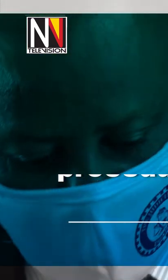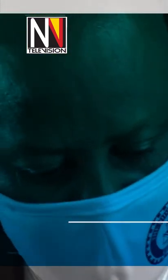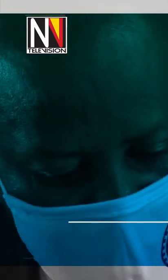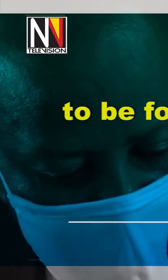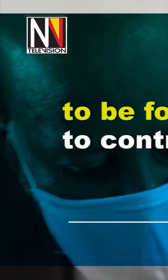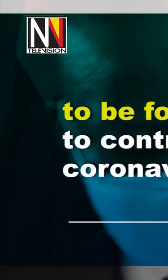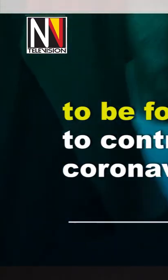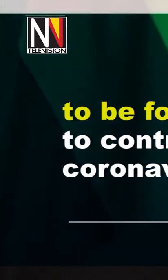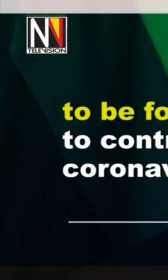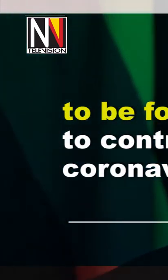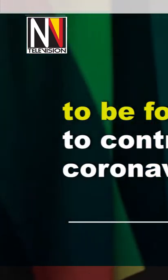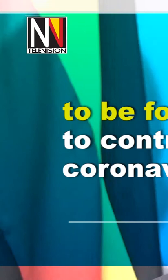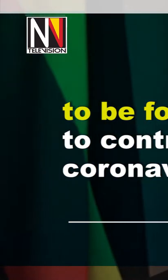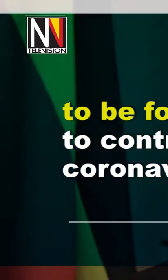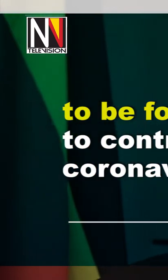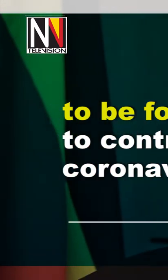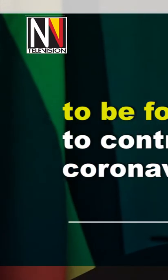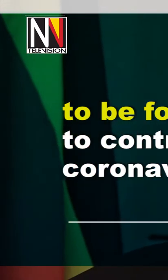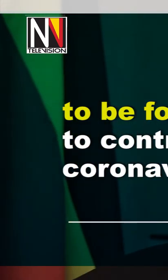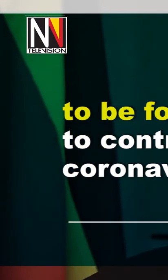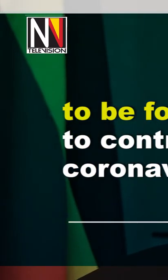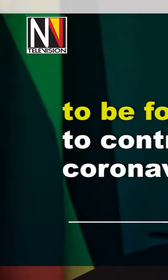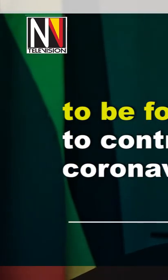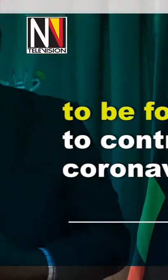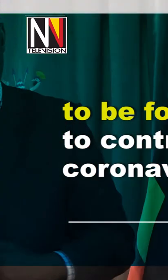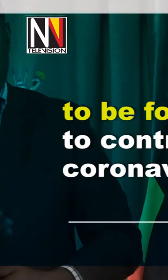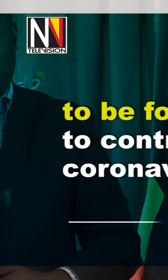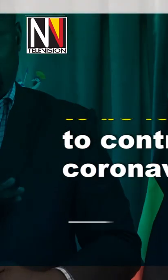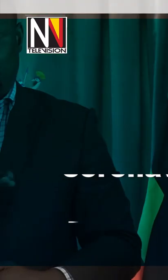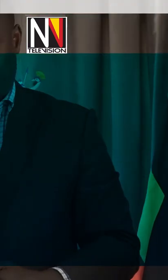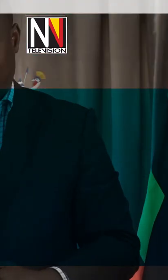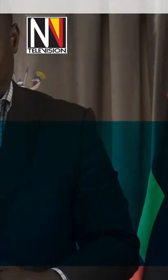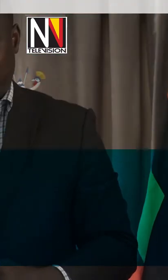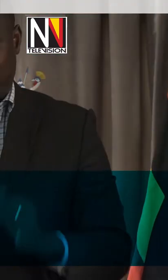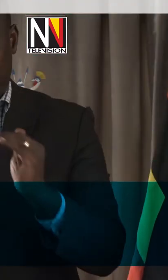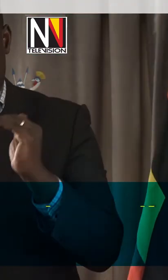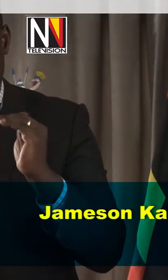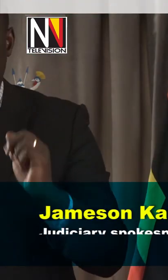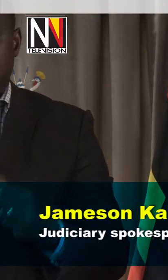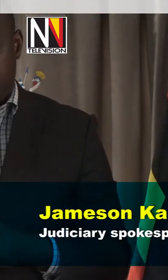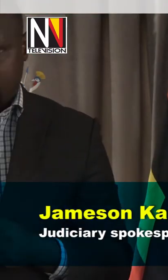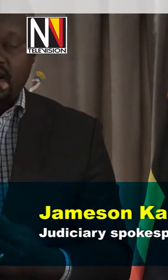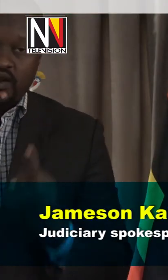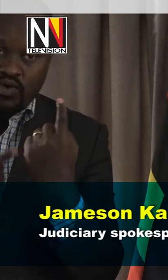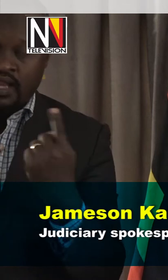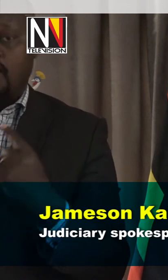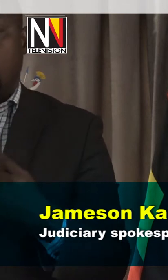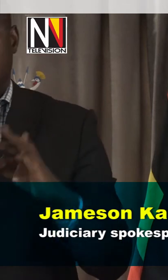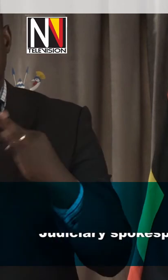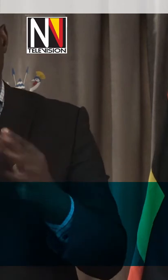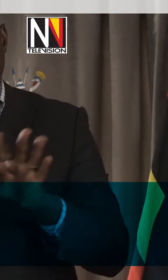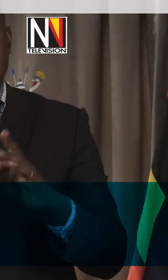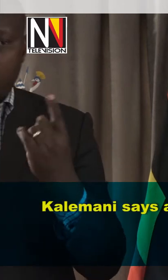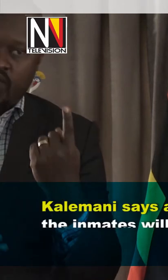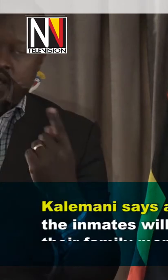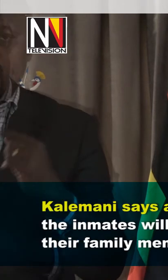cases of minor cases, they will be accompanied by only one parent or a guardian or a probation officer,